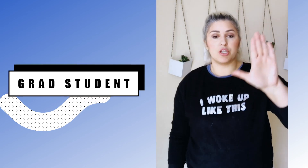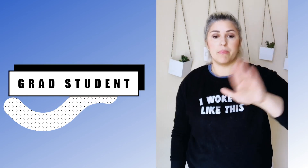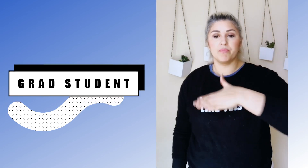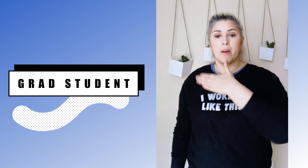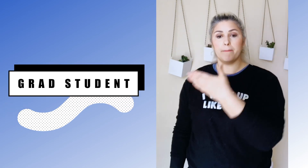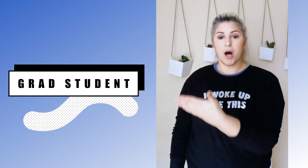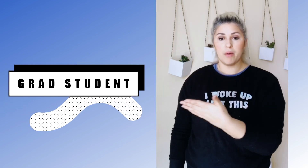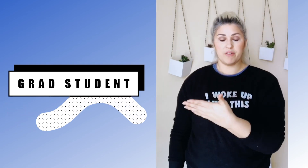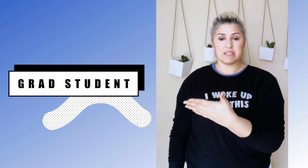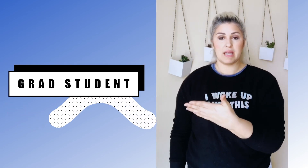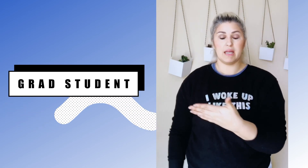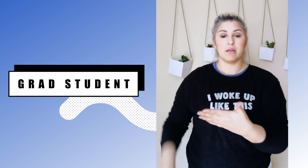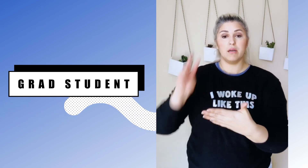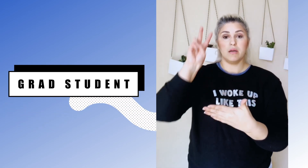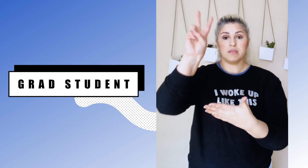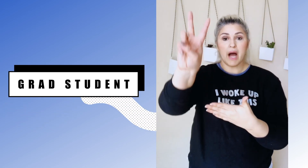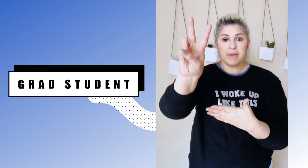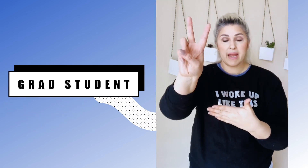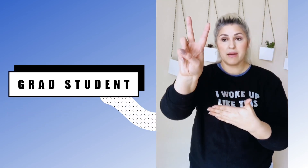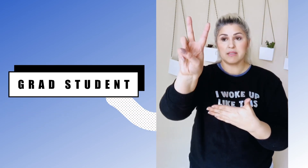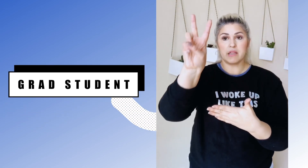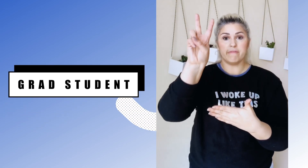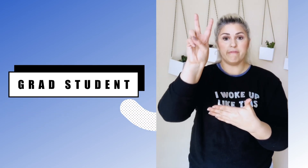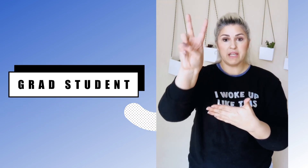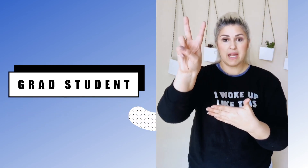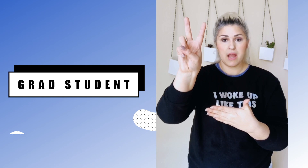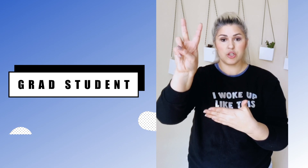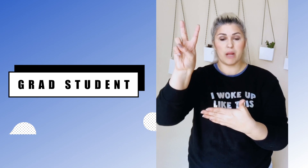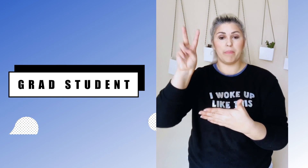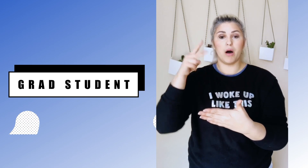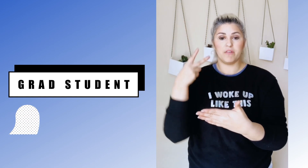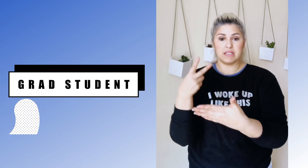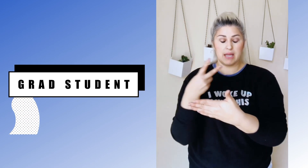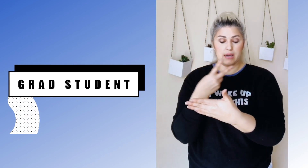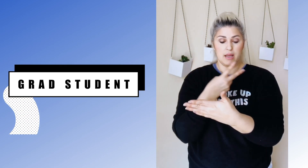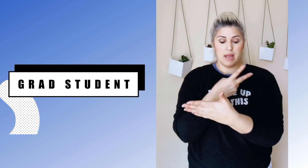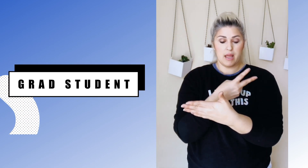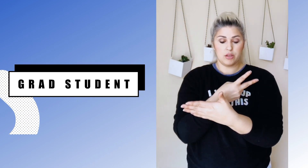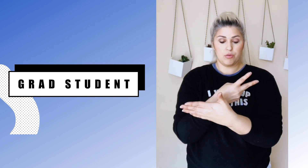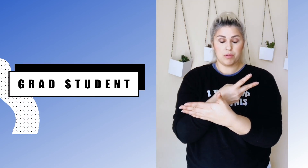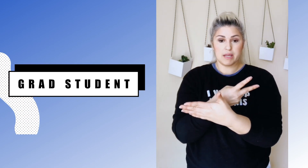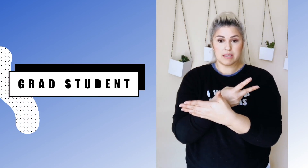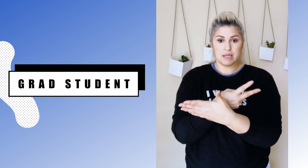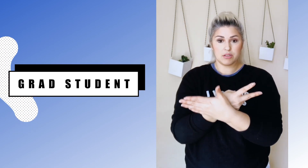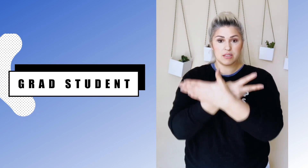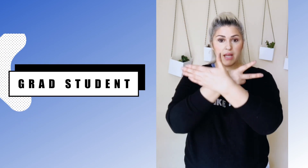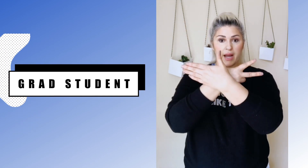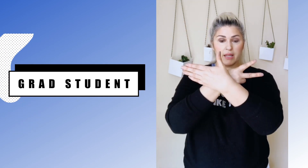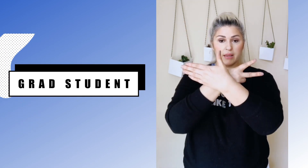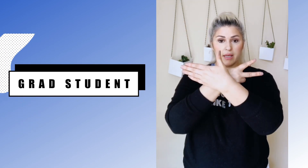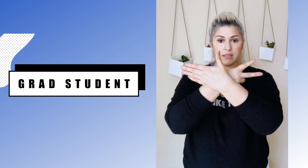B hand shape, palm facing in. Dominant hand is in the V hand shape, palm facing in. And you place it here